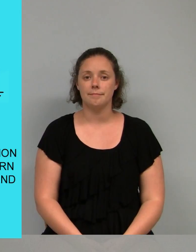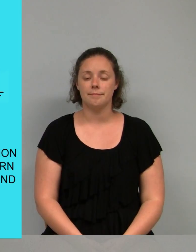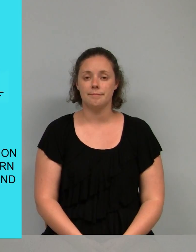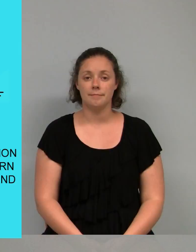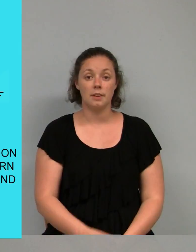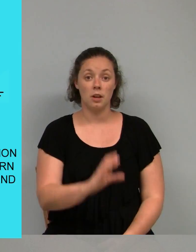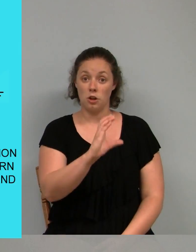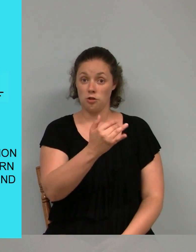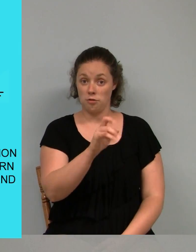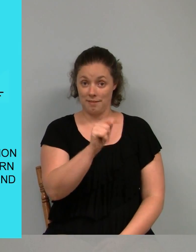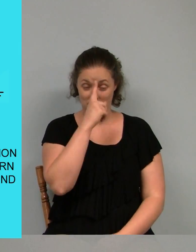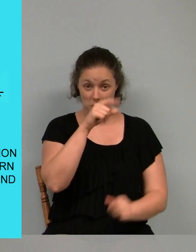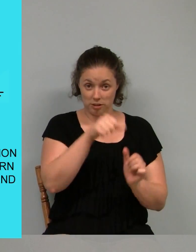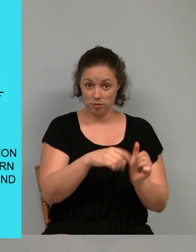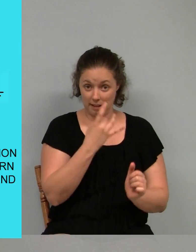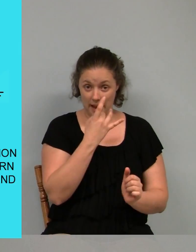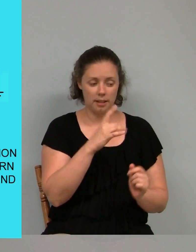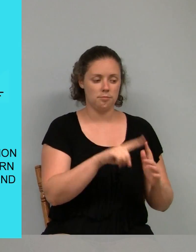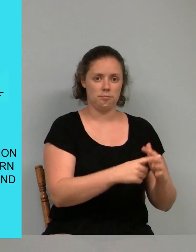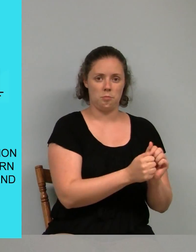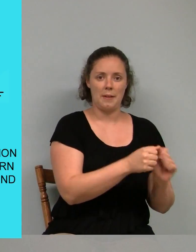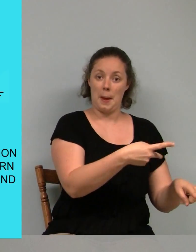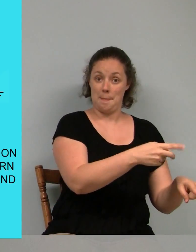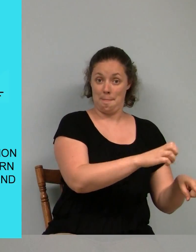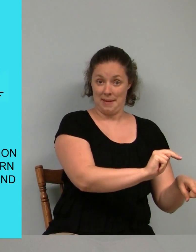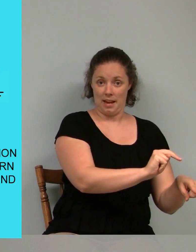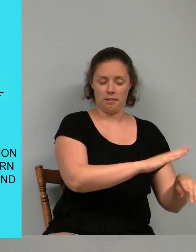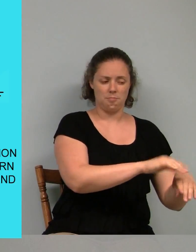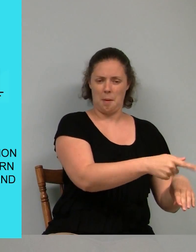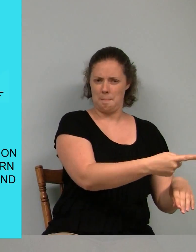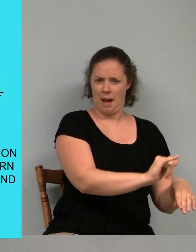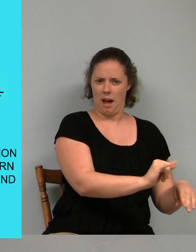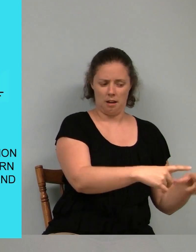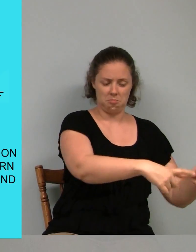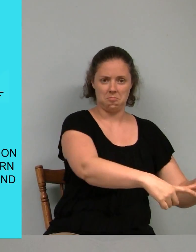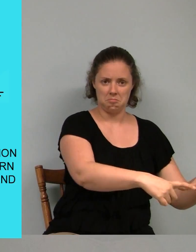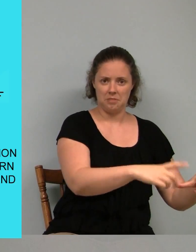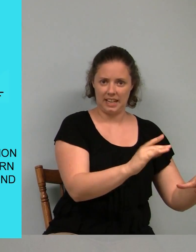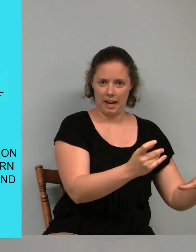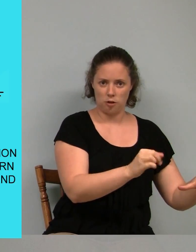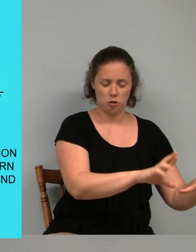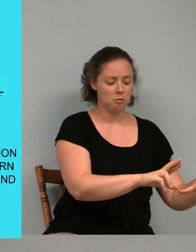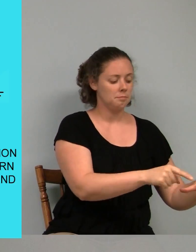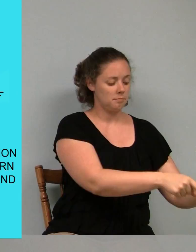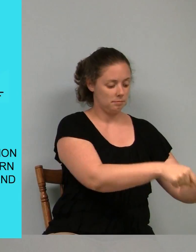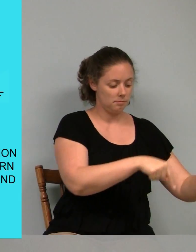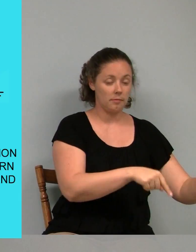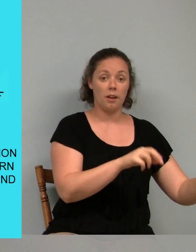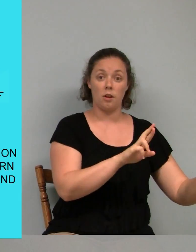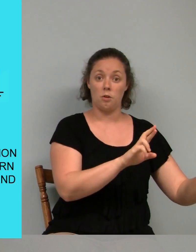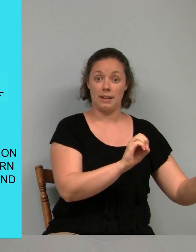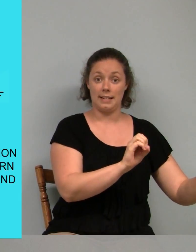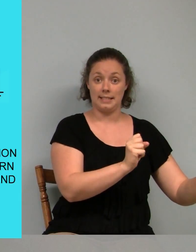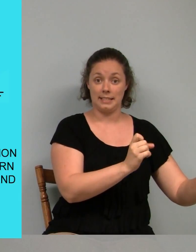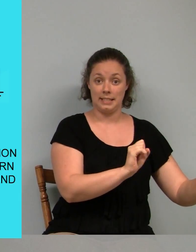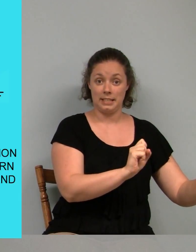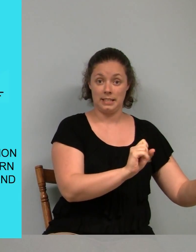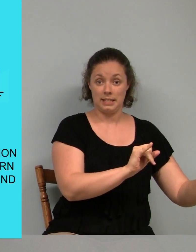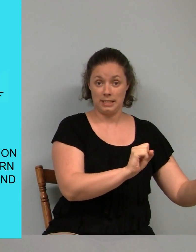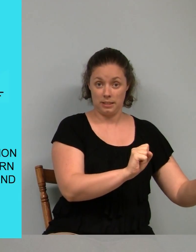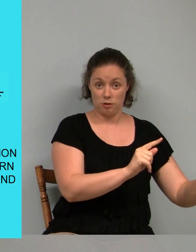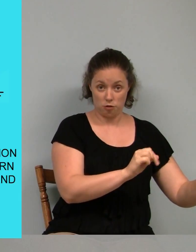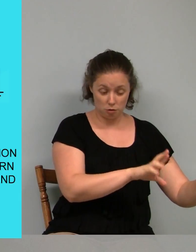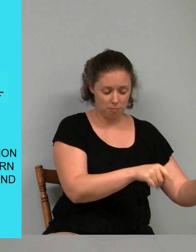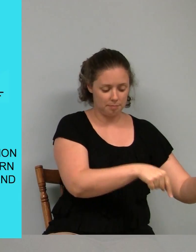The circuit for each light starts with a pin on the Pi connector, then a resistor, then a